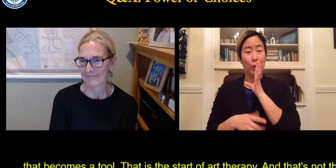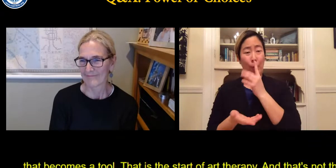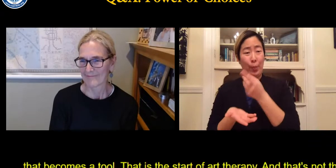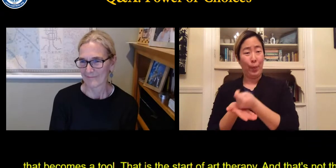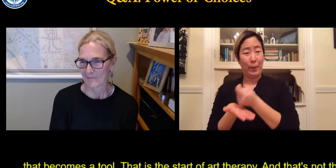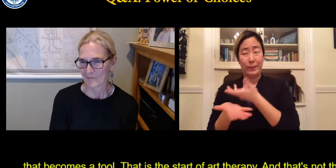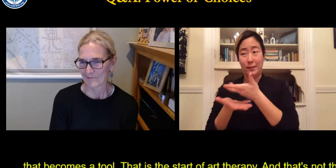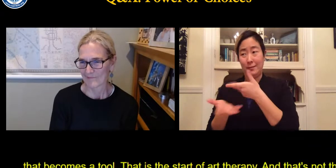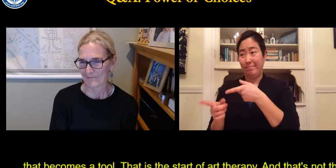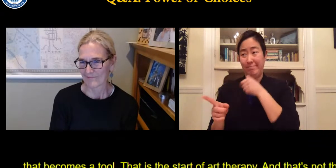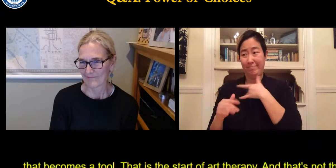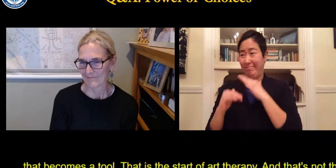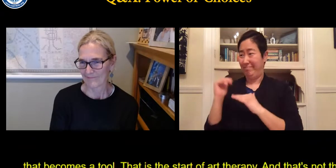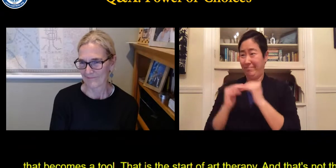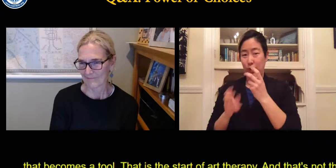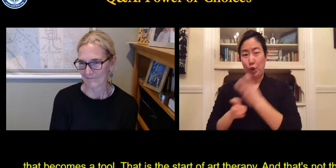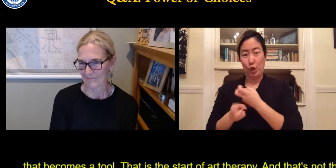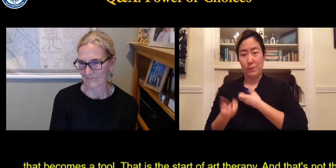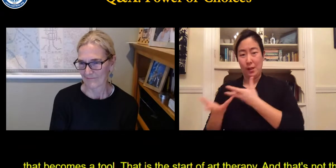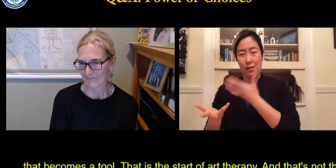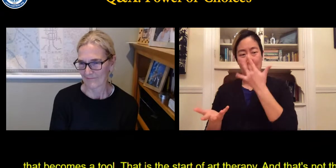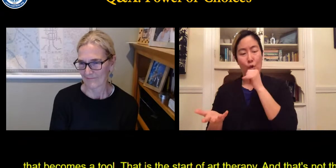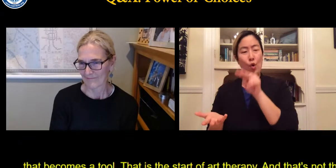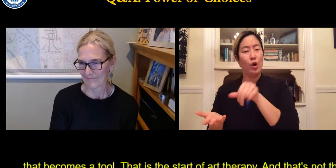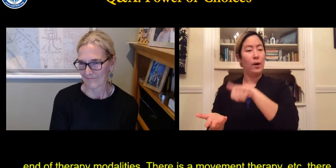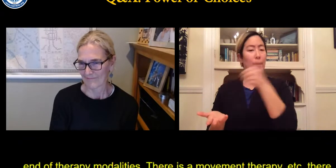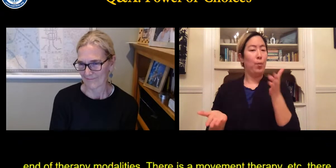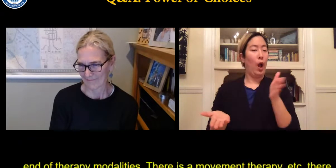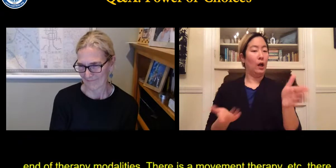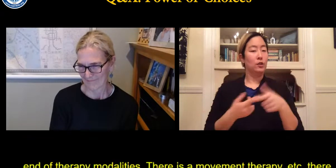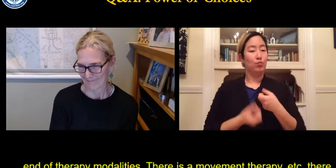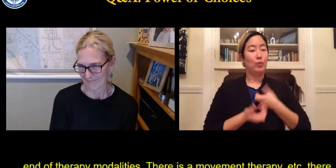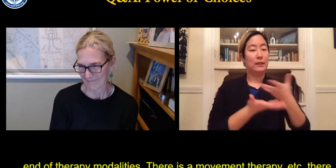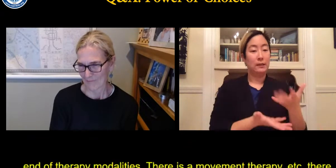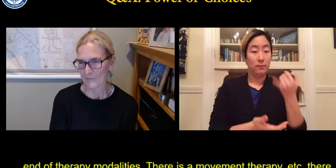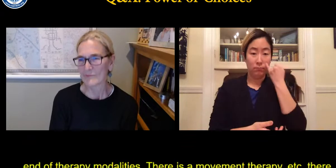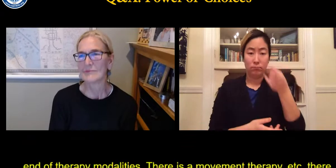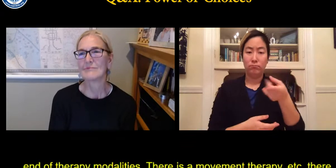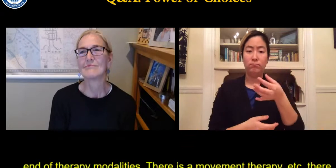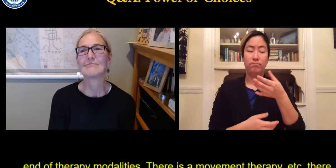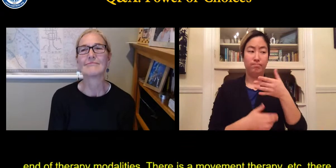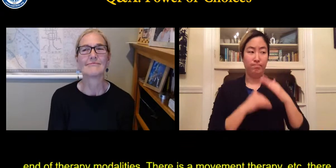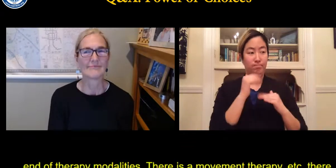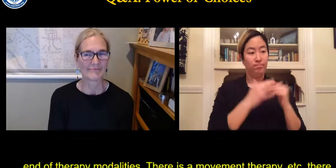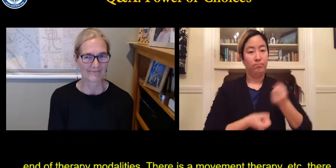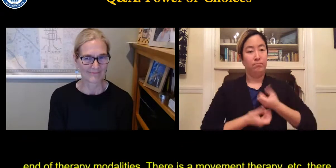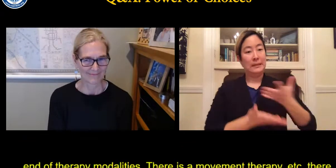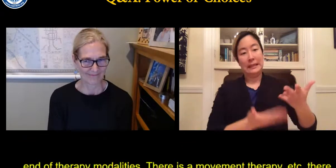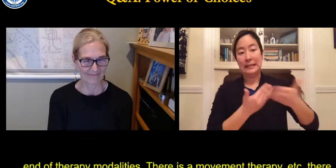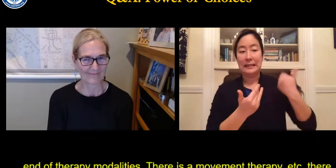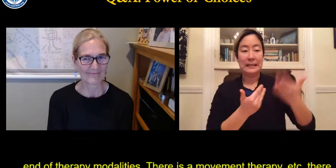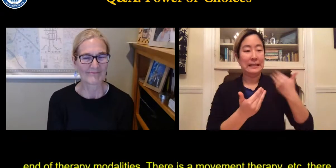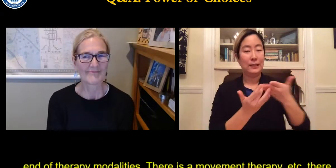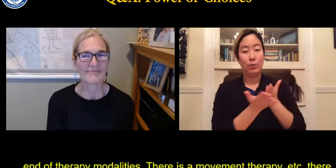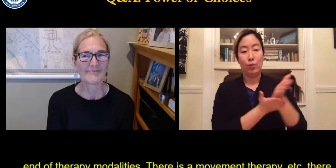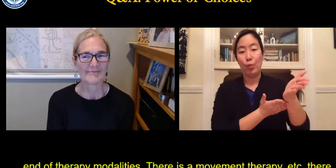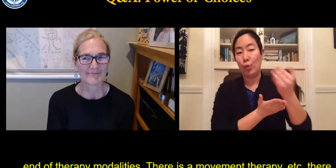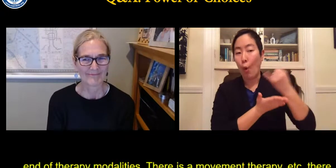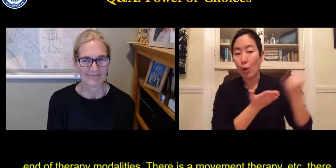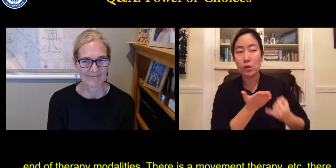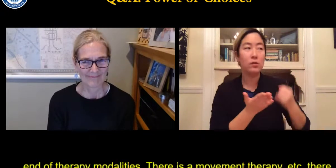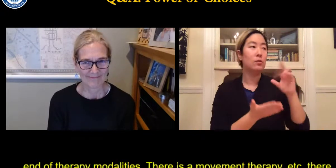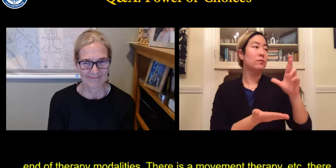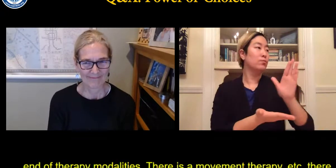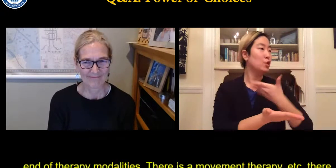it's important that you find one that fits and are able to express yourself. If you have the typical in-person